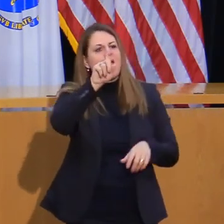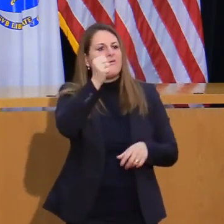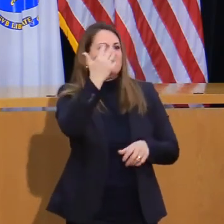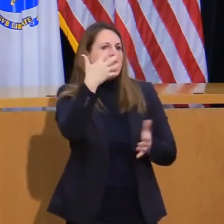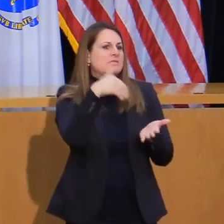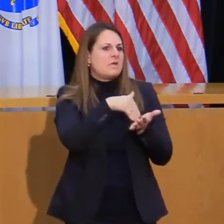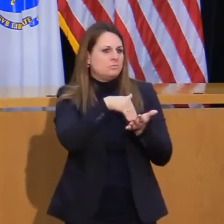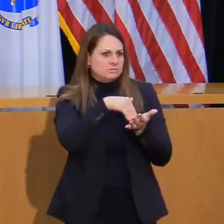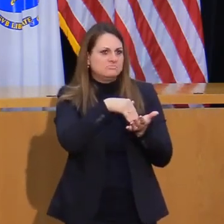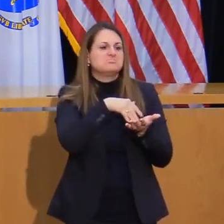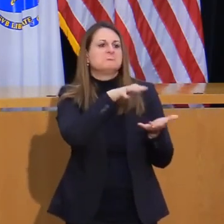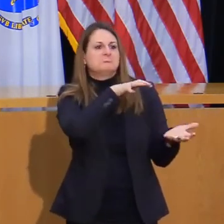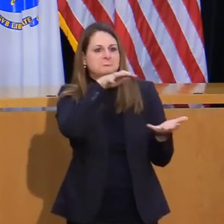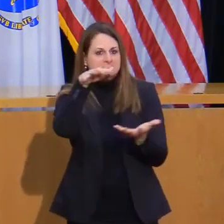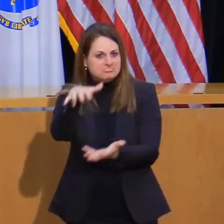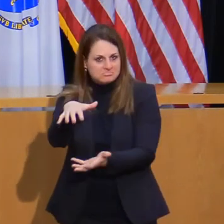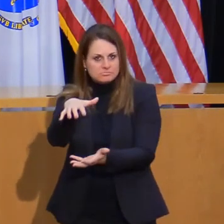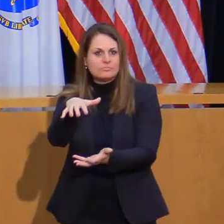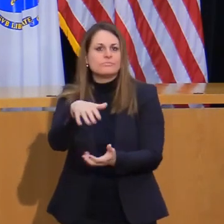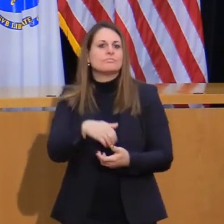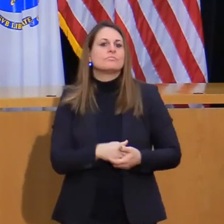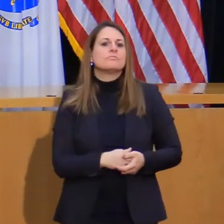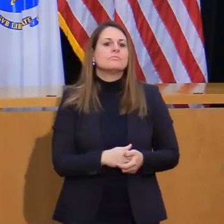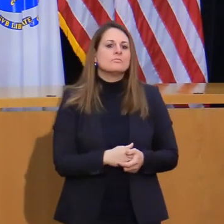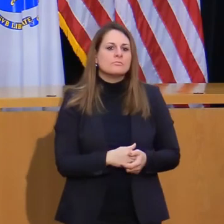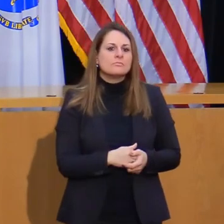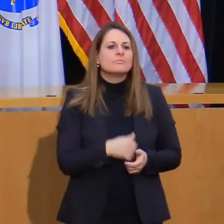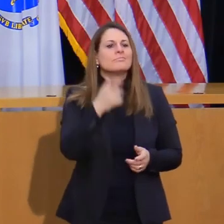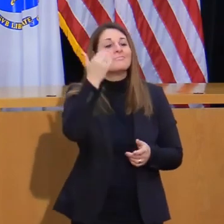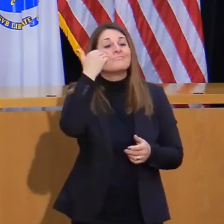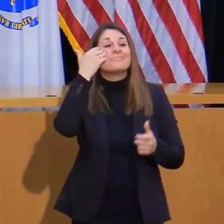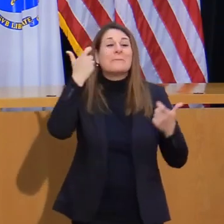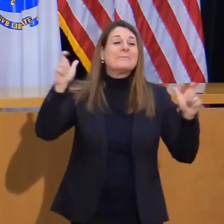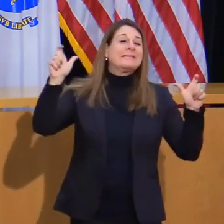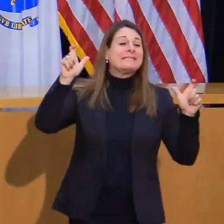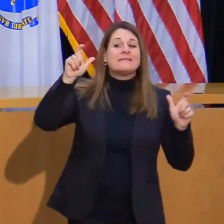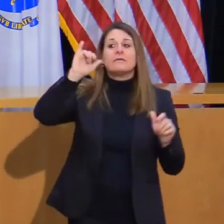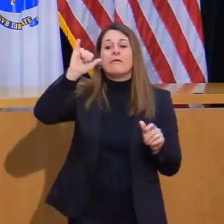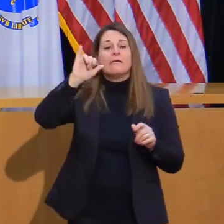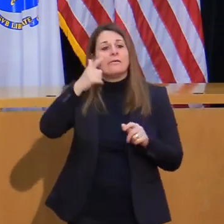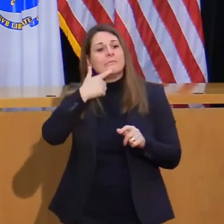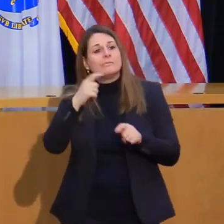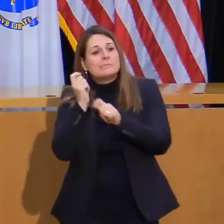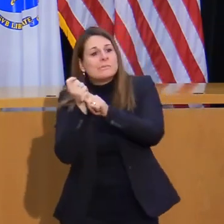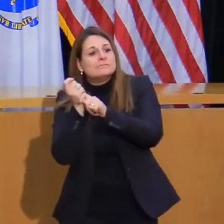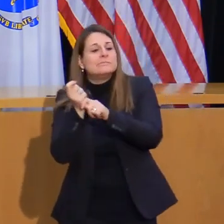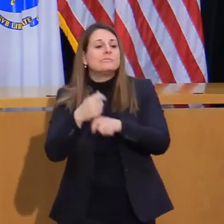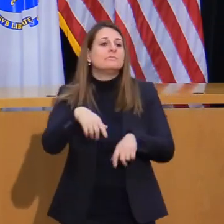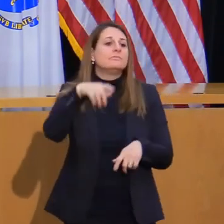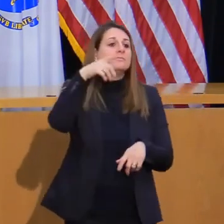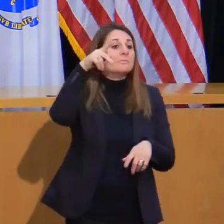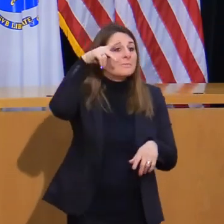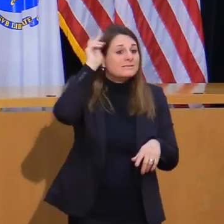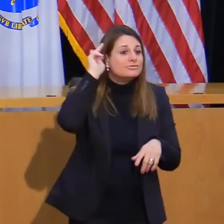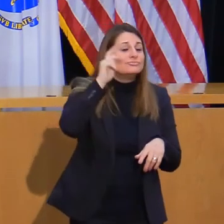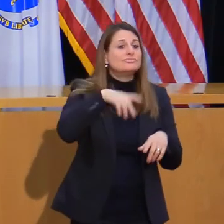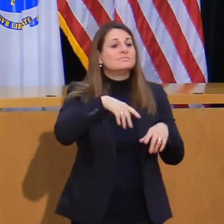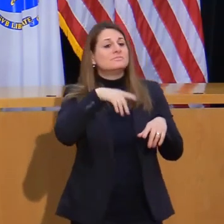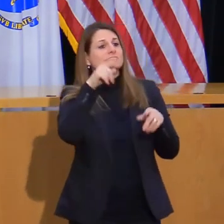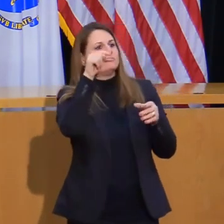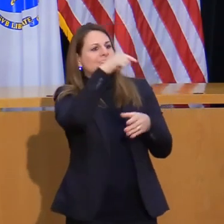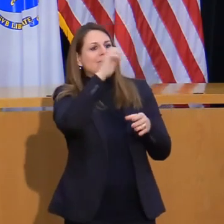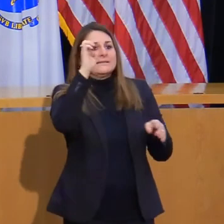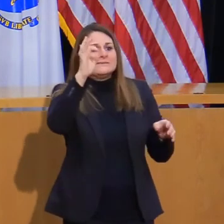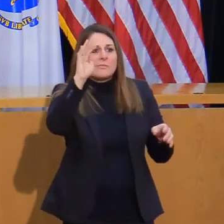received about 109,000 doses, regional collaboratives received about 44,000 doses, and local boards of health